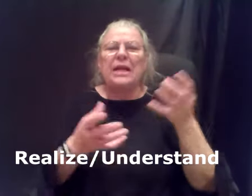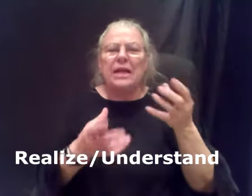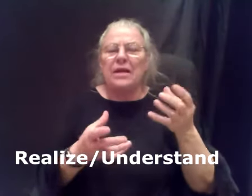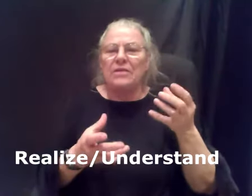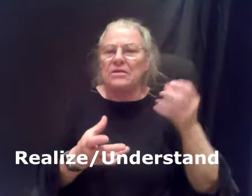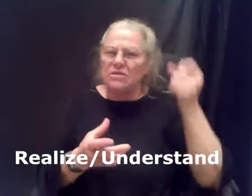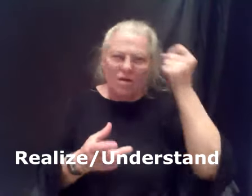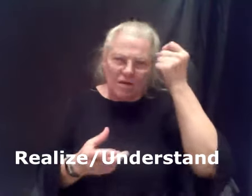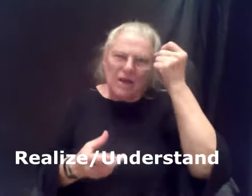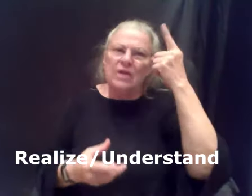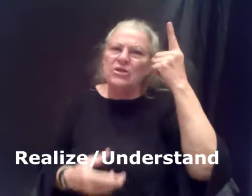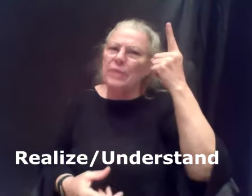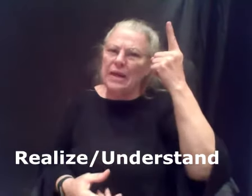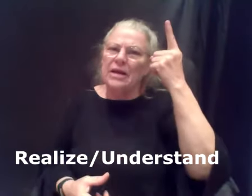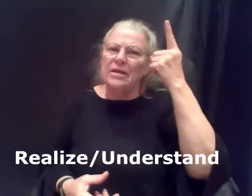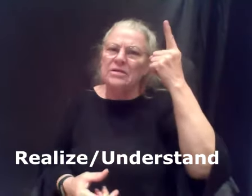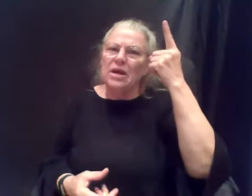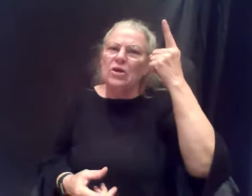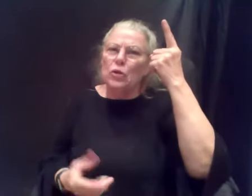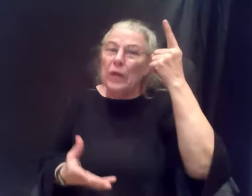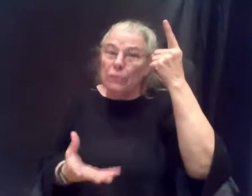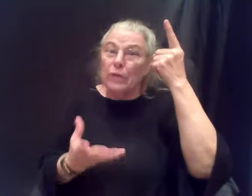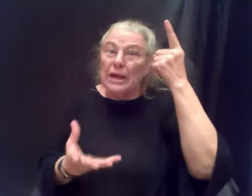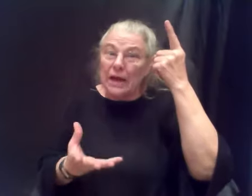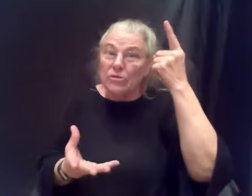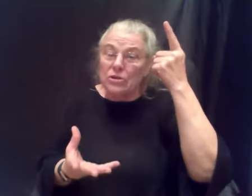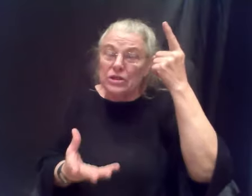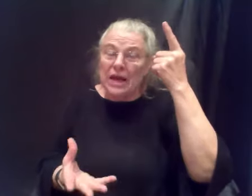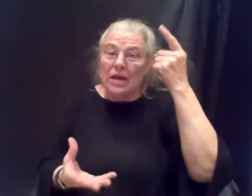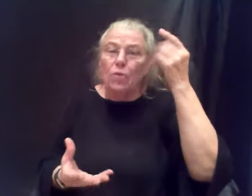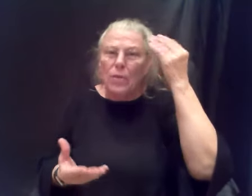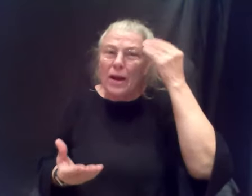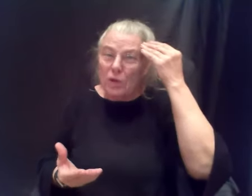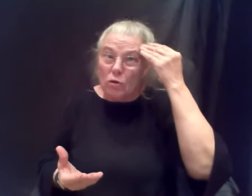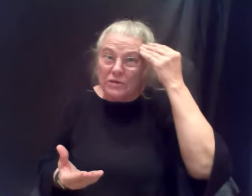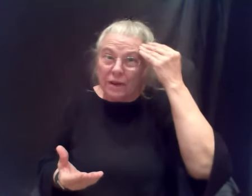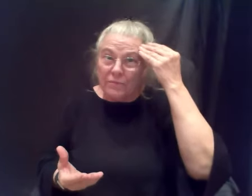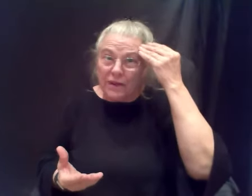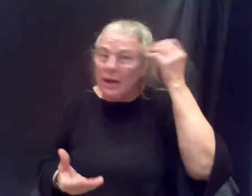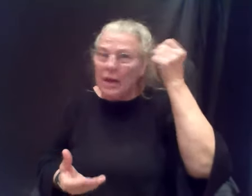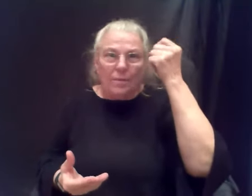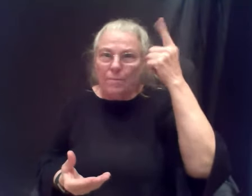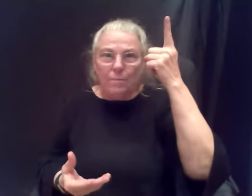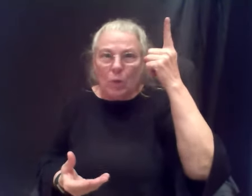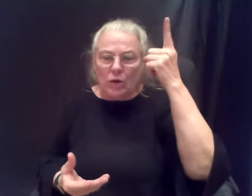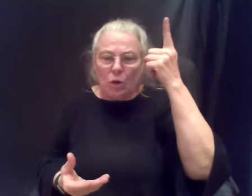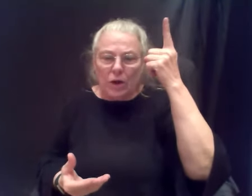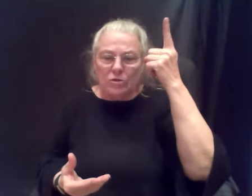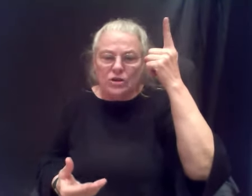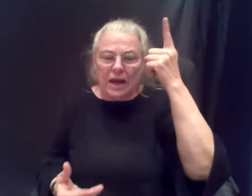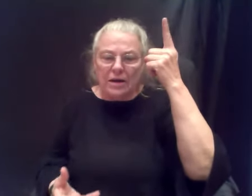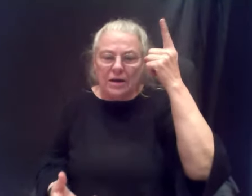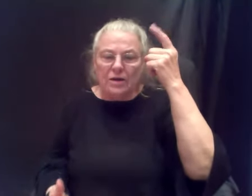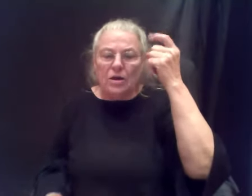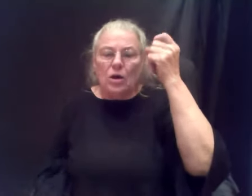in this song. To me, it is, do we really understand? We might know something, but we don't understand it. So